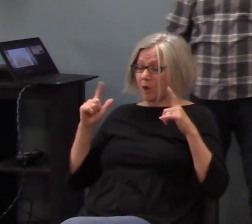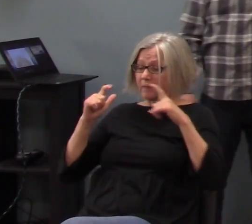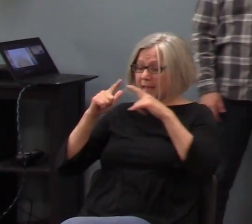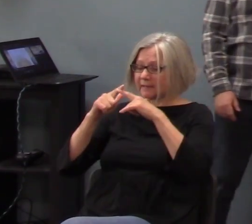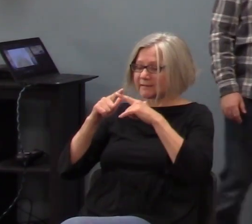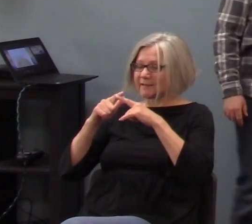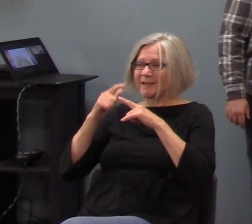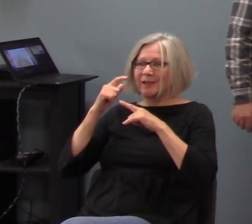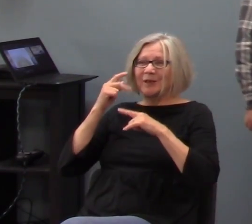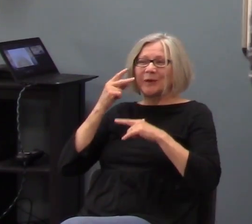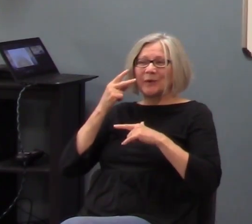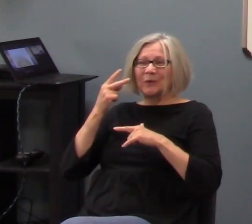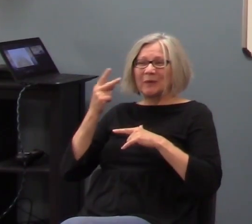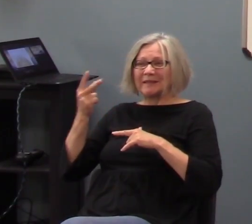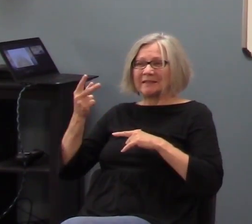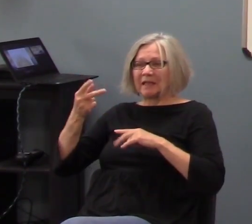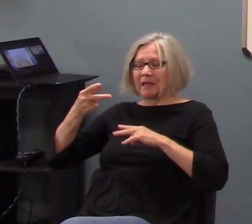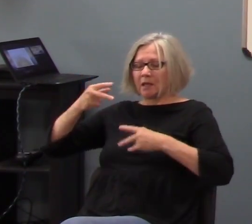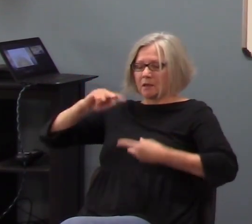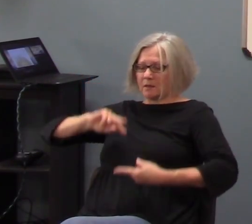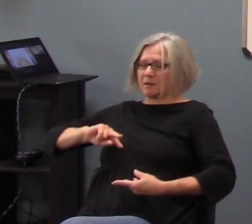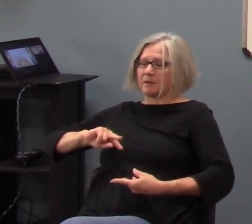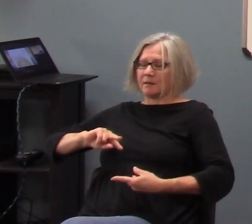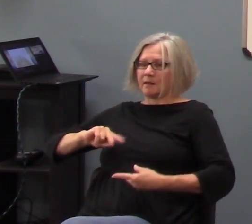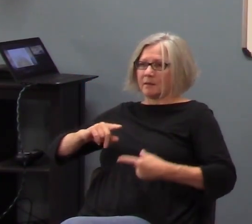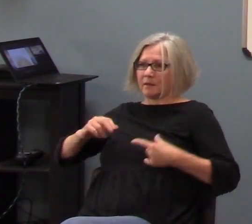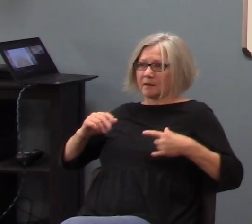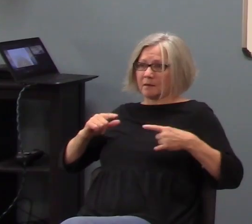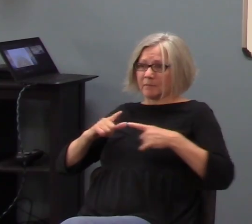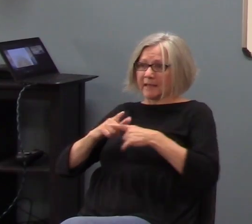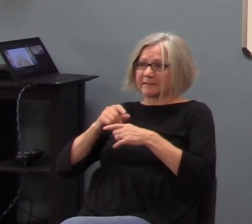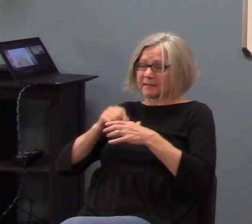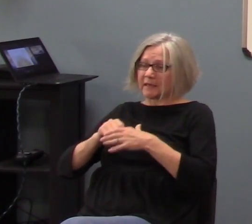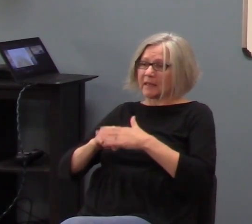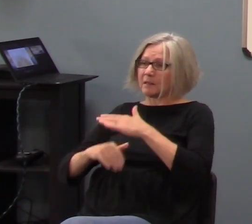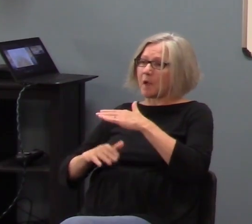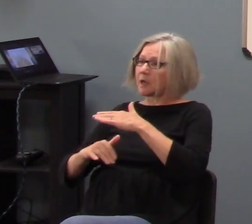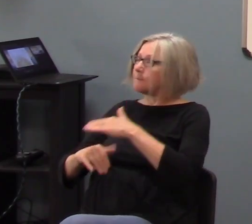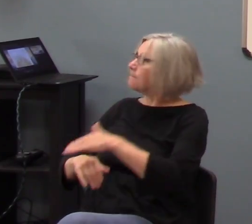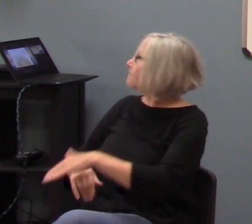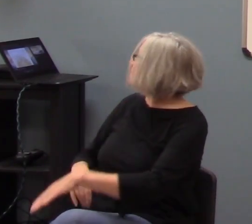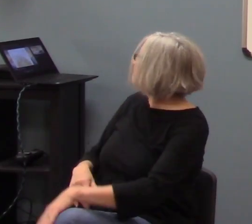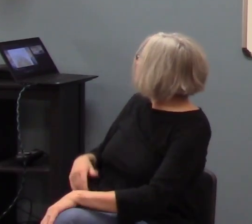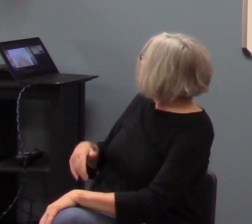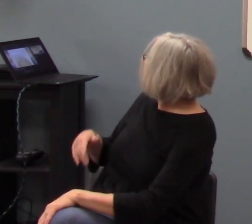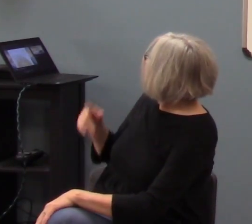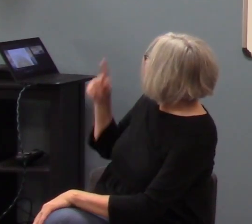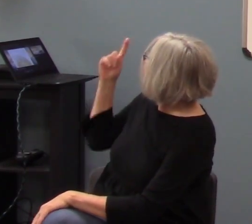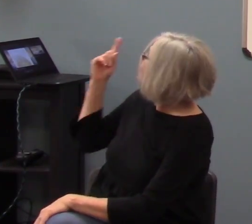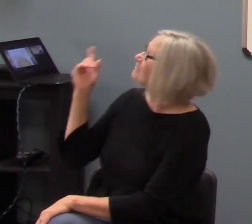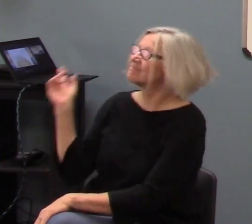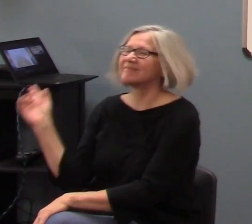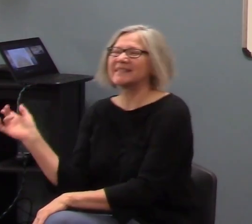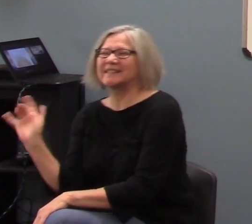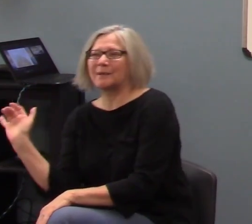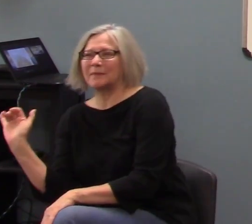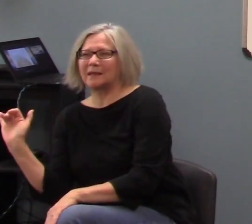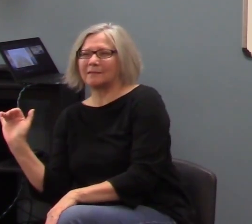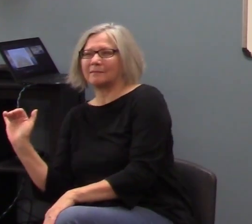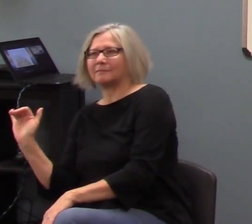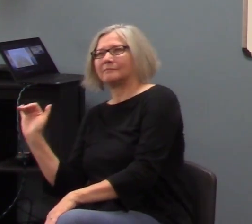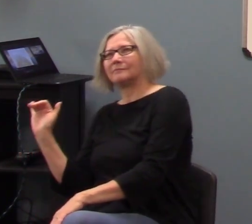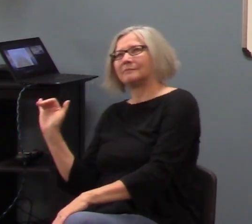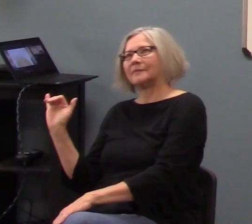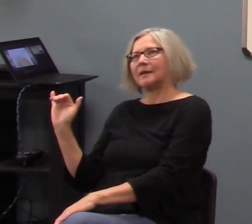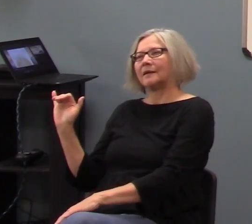the bottom. And this is kind of the best diagram we have right now of something sort of kind of like what we